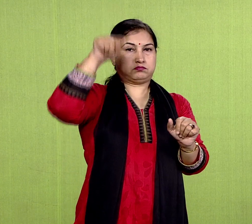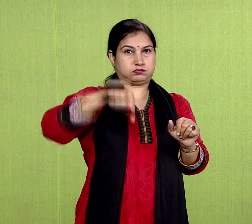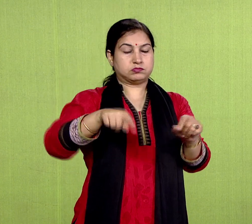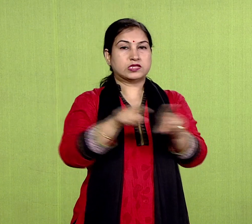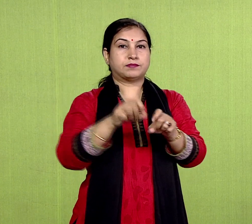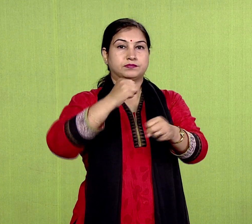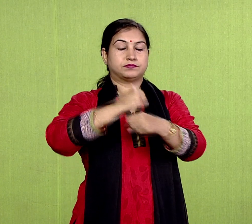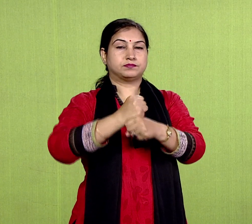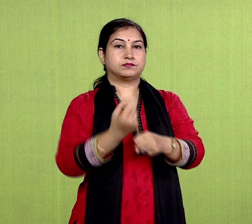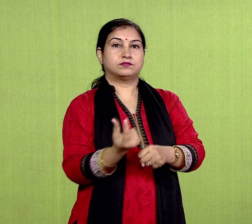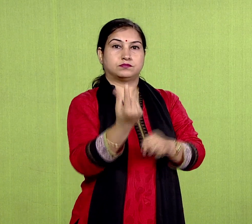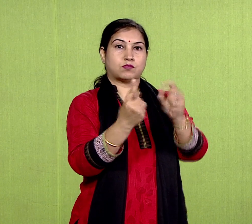Guptas,